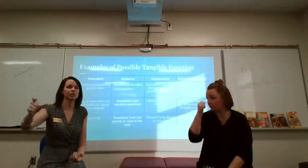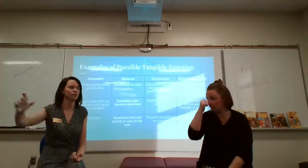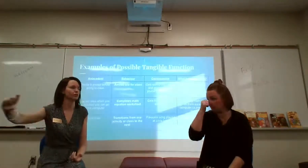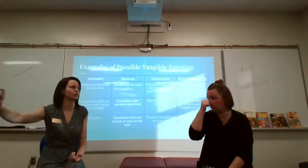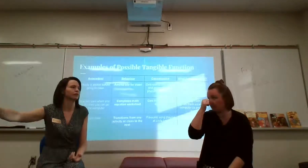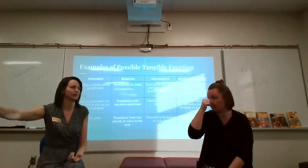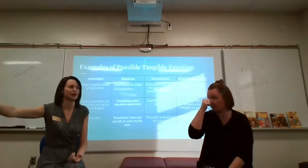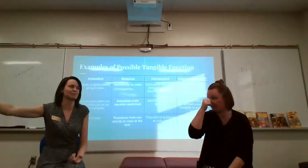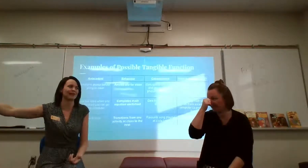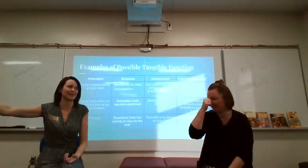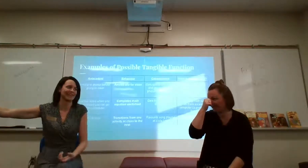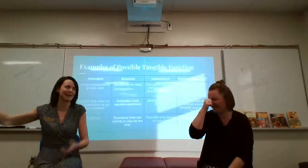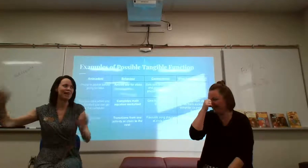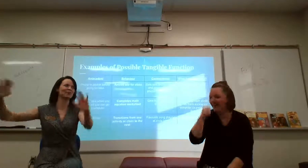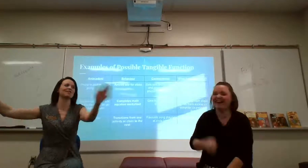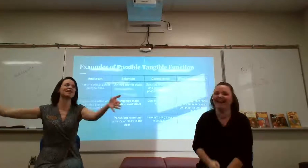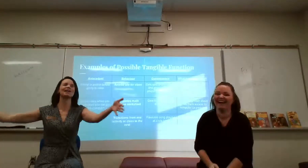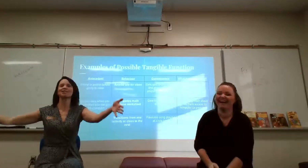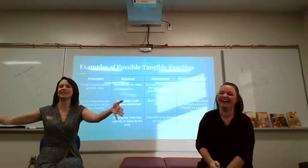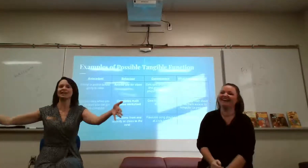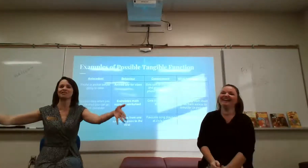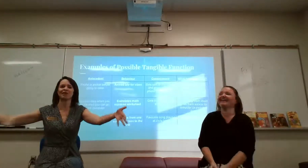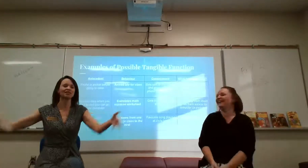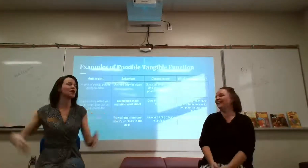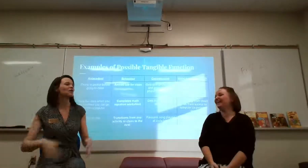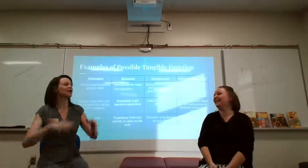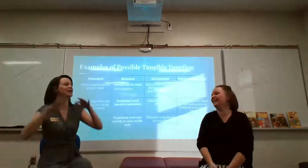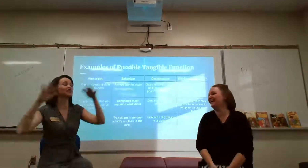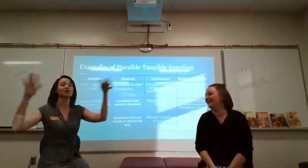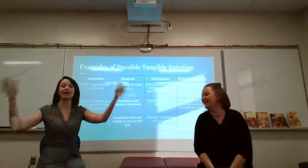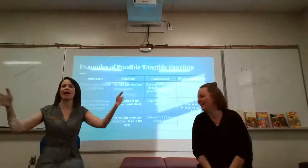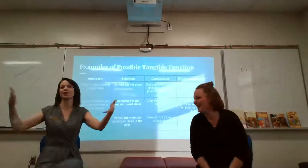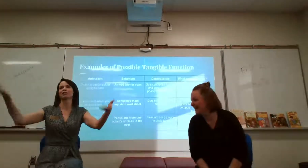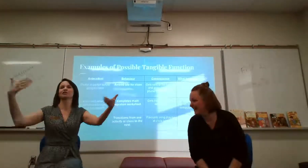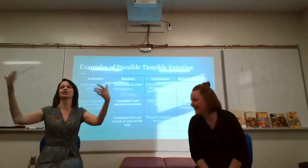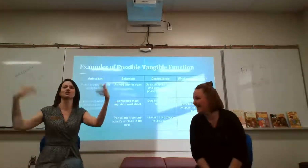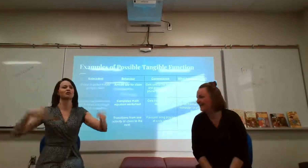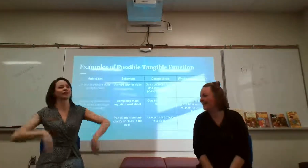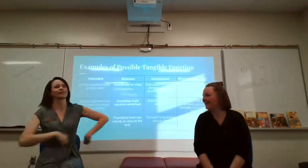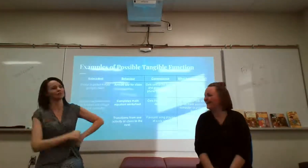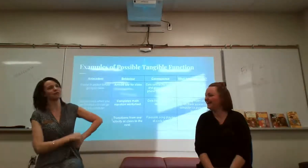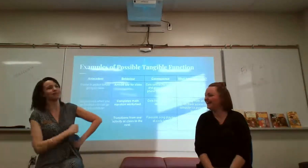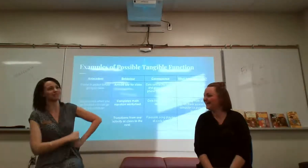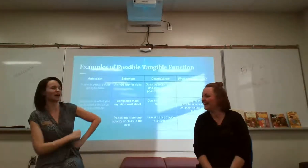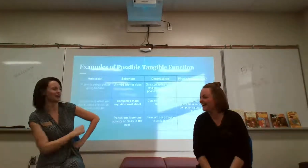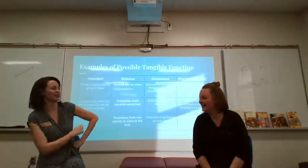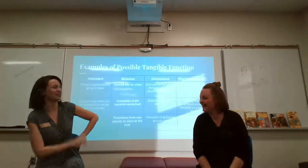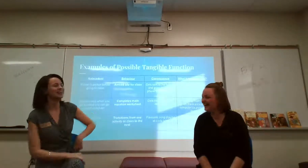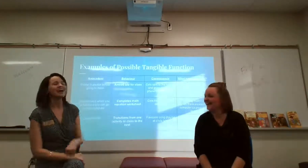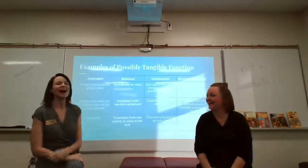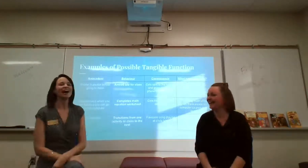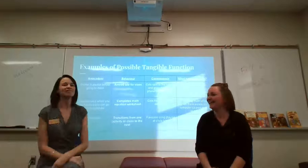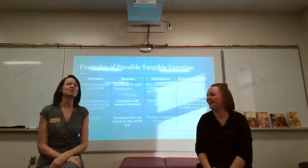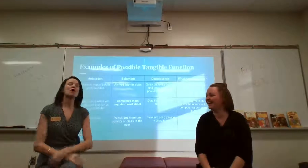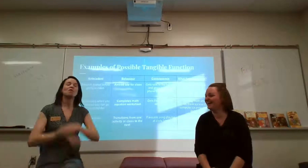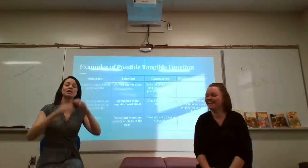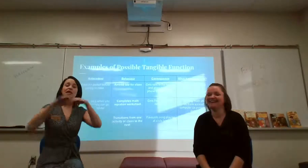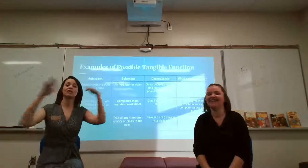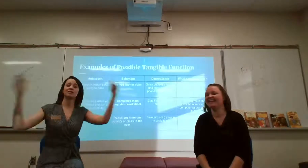a crème glacée? Whatever that looks like in French. Once I learned that, I know French users are like, we need to talk to you. Once I learned that